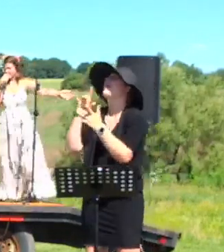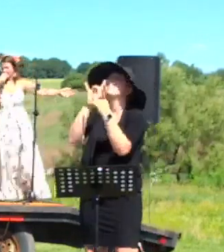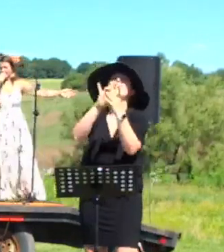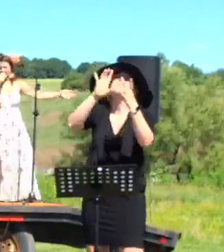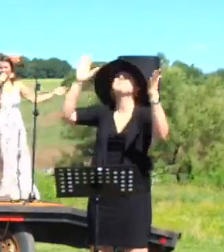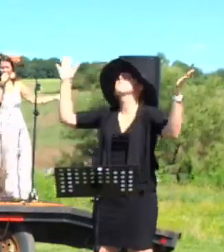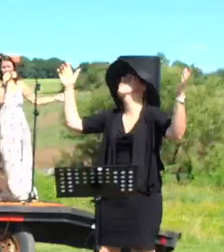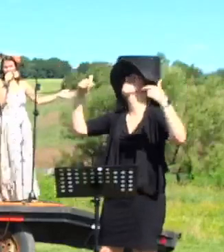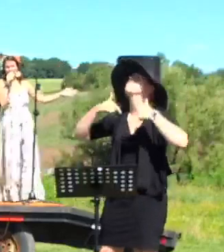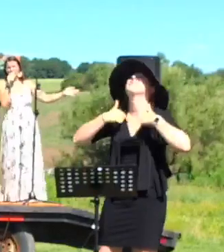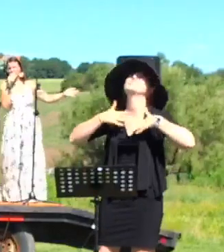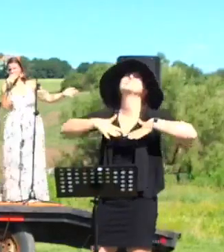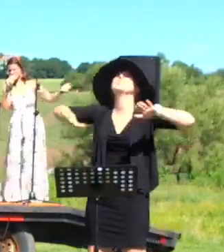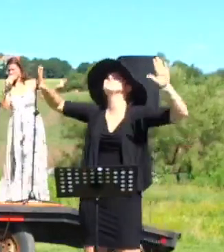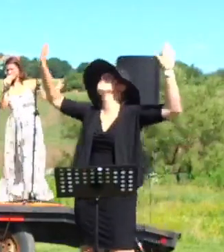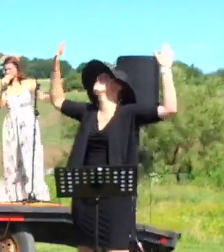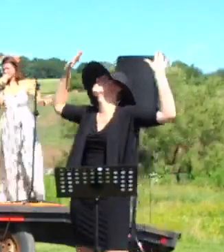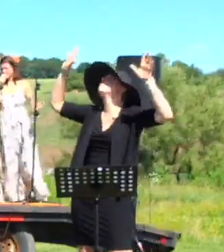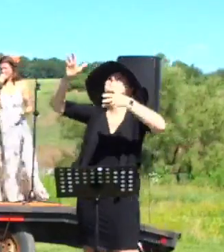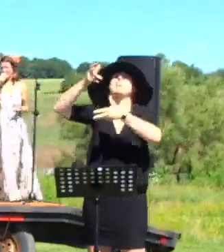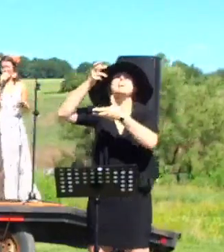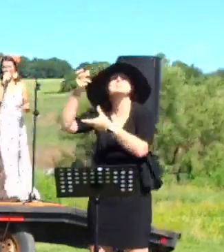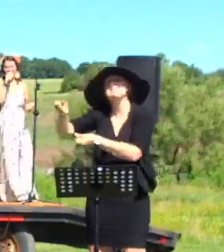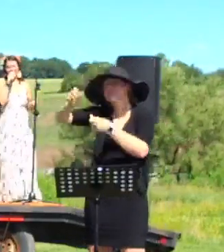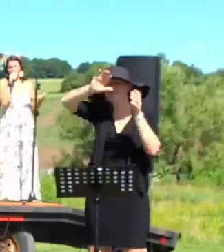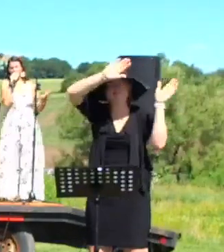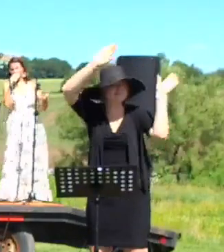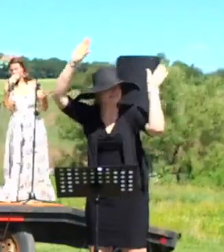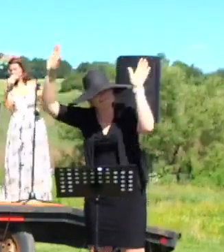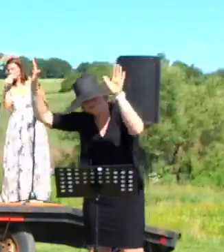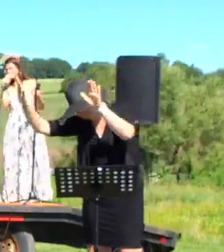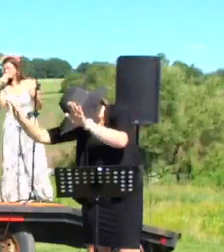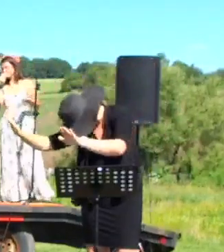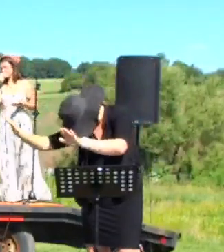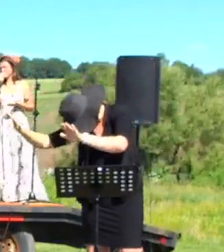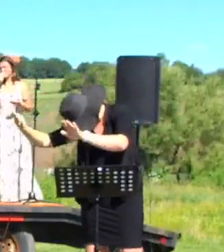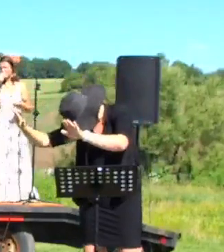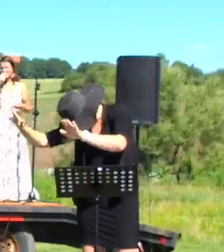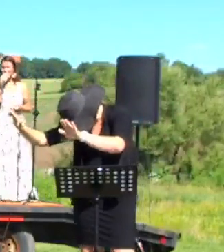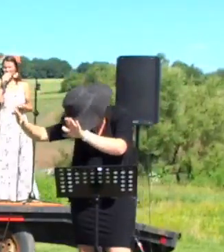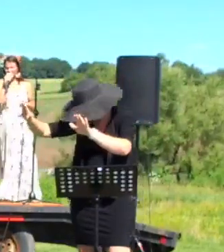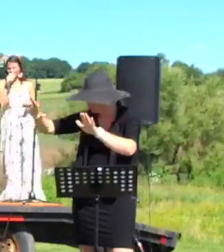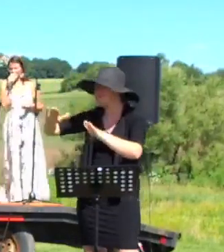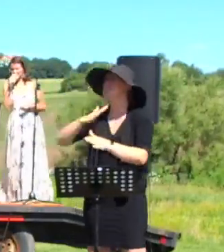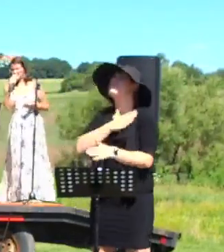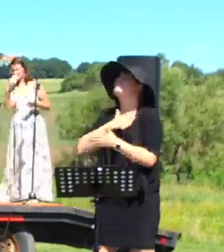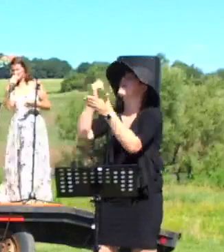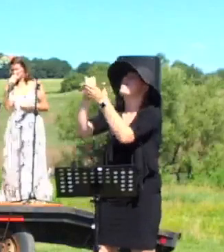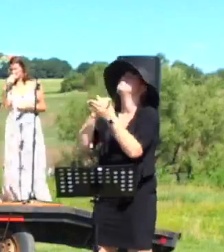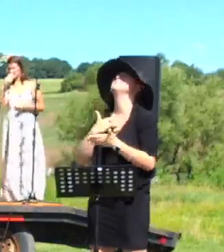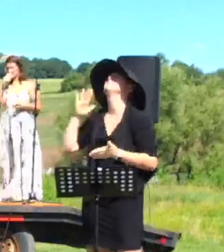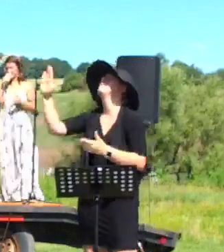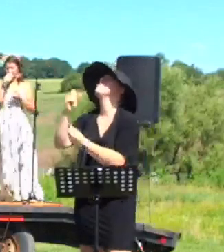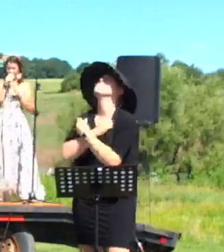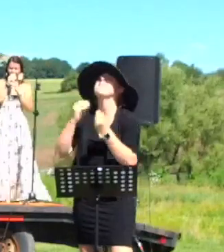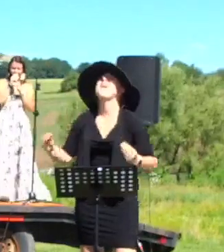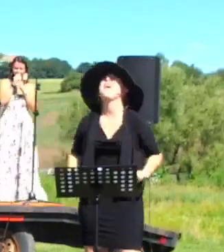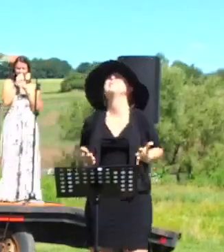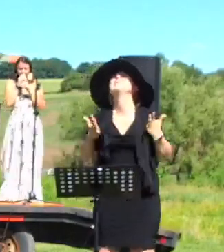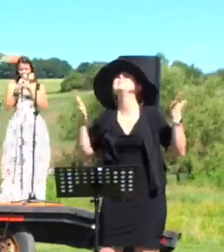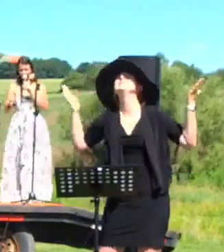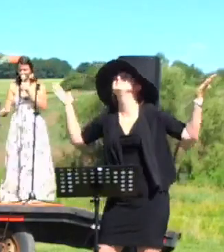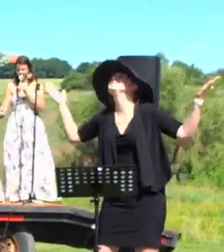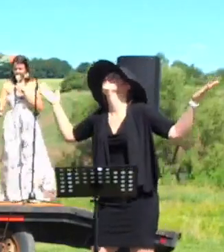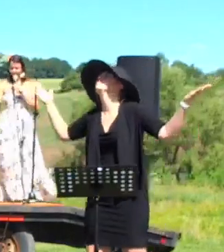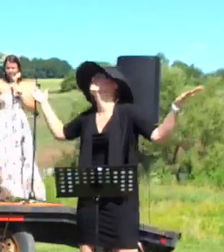And I will be yours, Lord. I will be yours for all my life. So let your mercy.